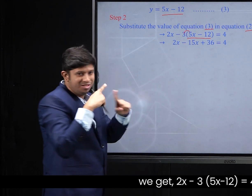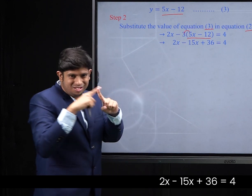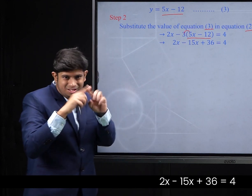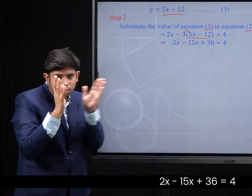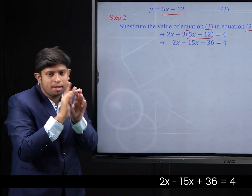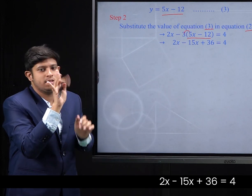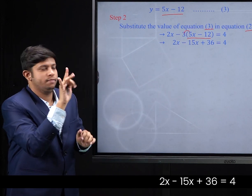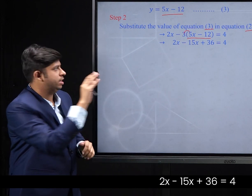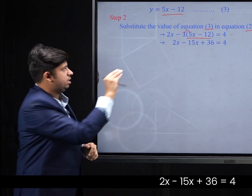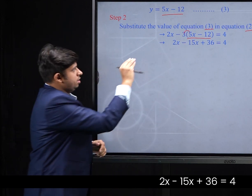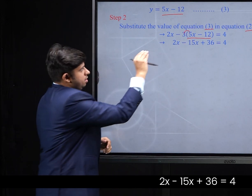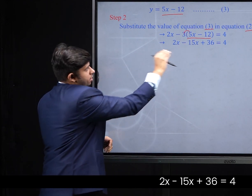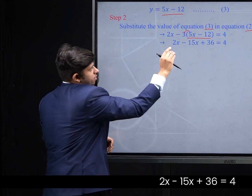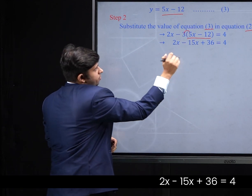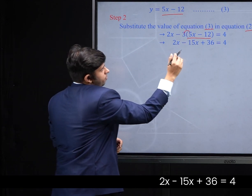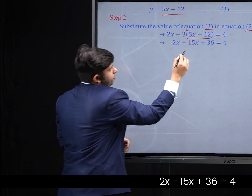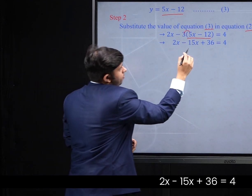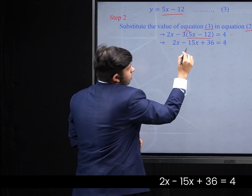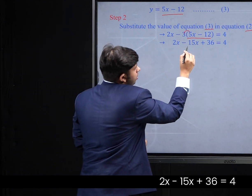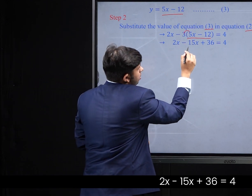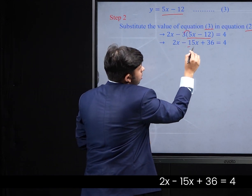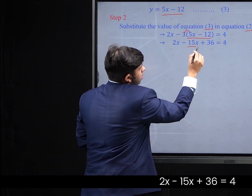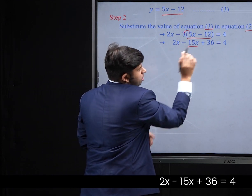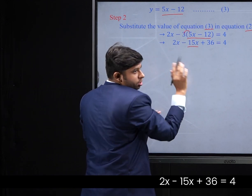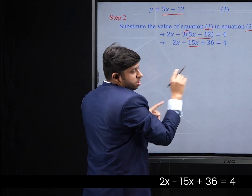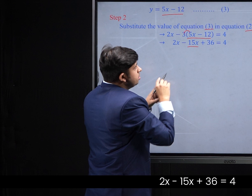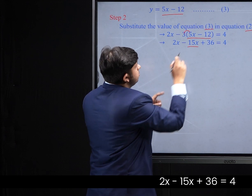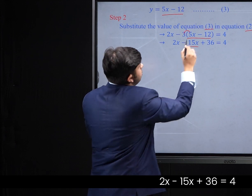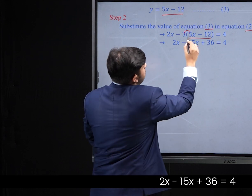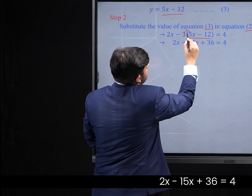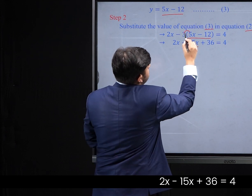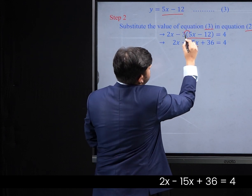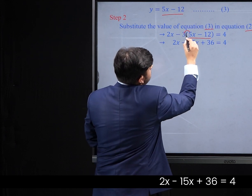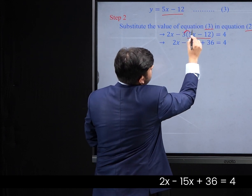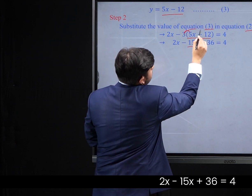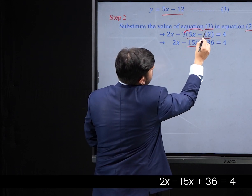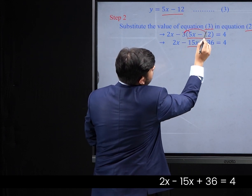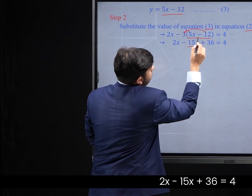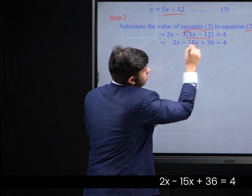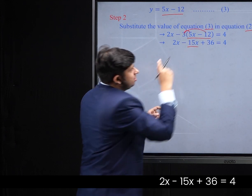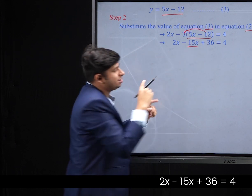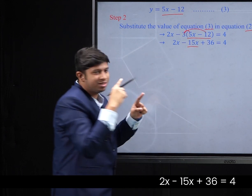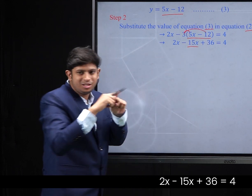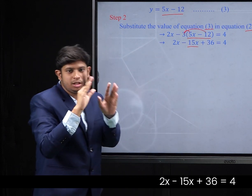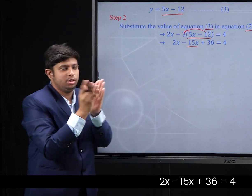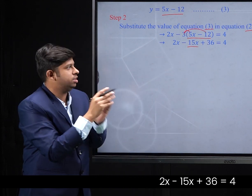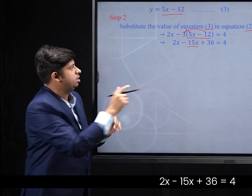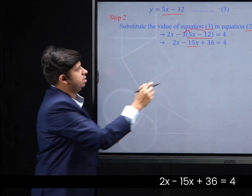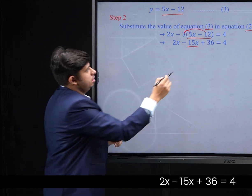Two x minus 5 multiplied by 3 gives rise to 15x, minus into minus it is plus, and 2 multiplied by